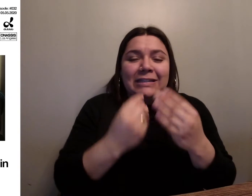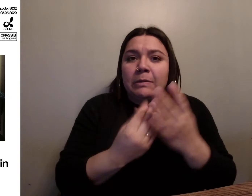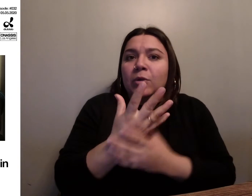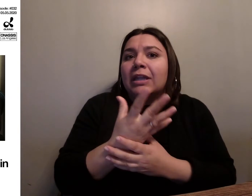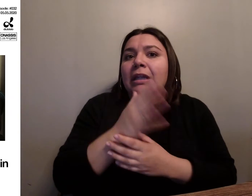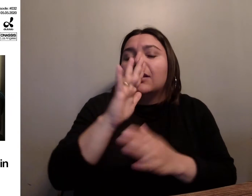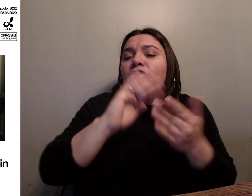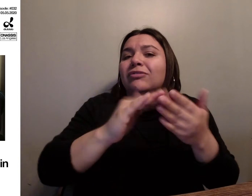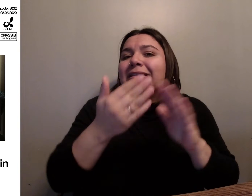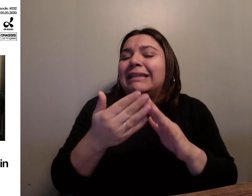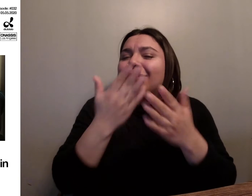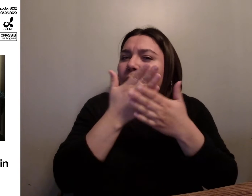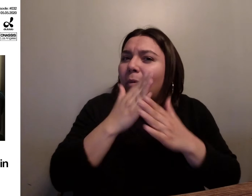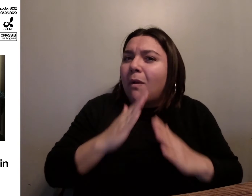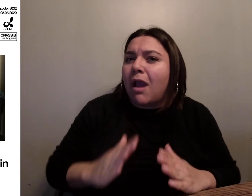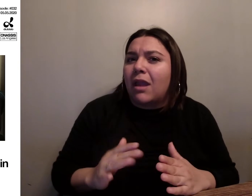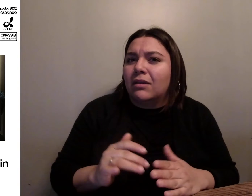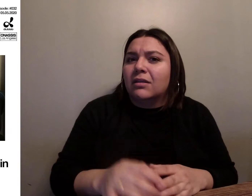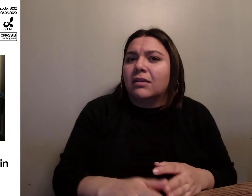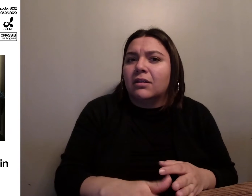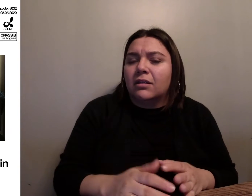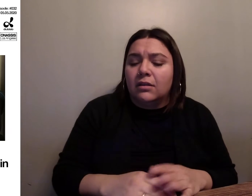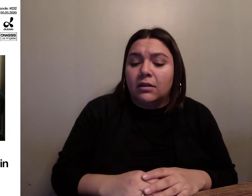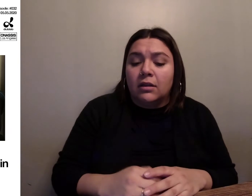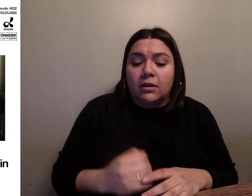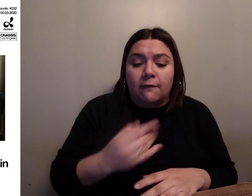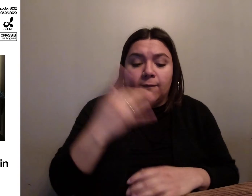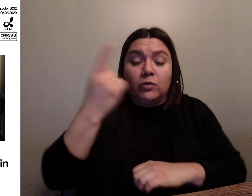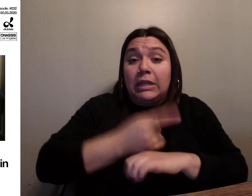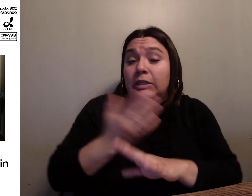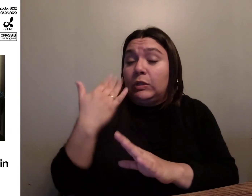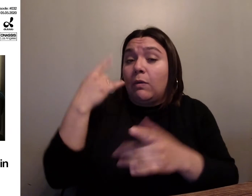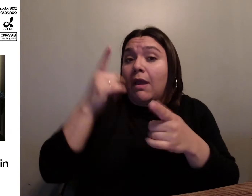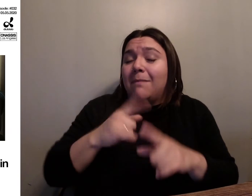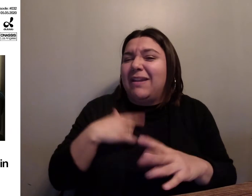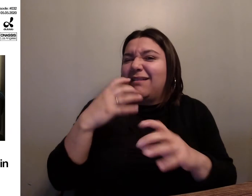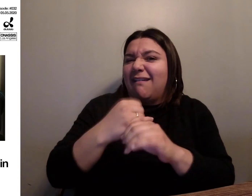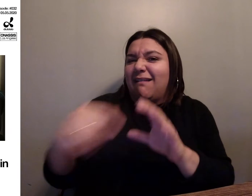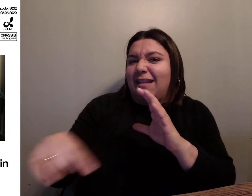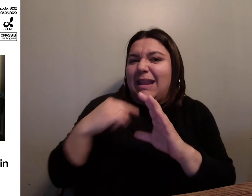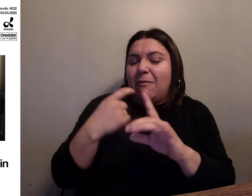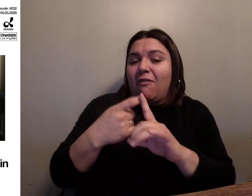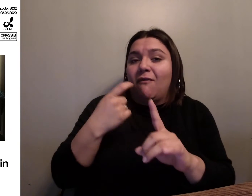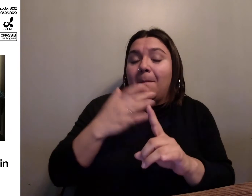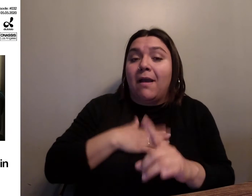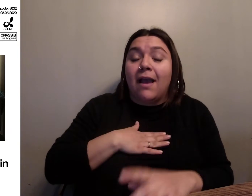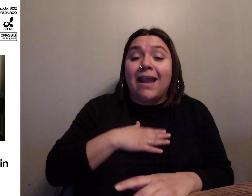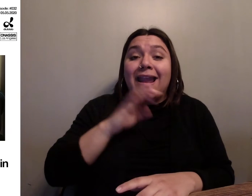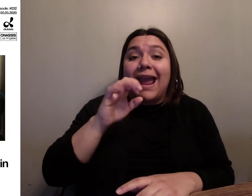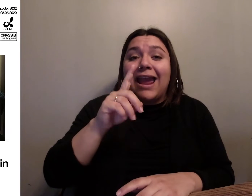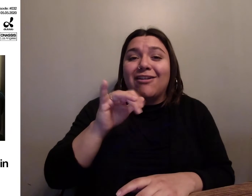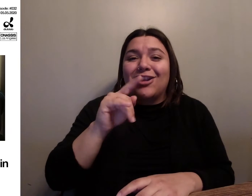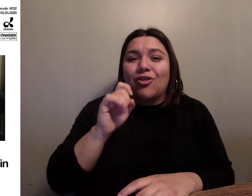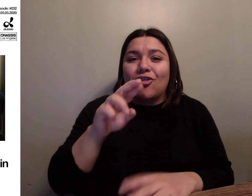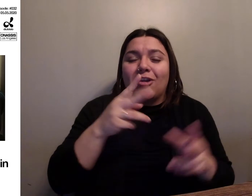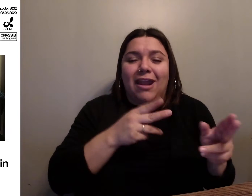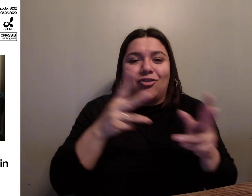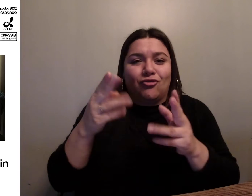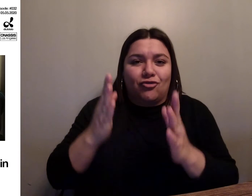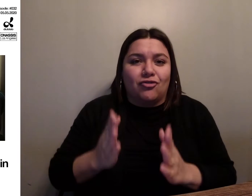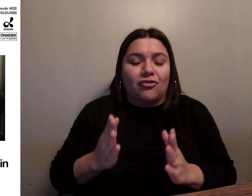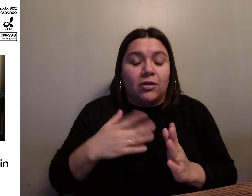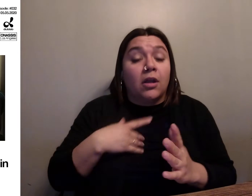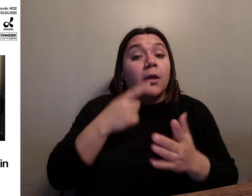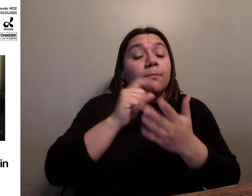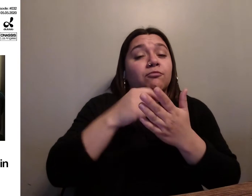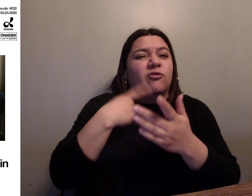got this email from my editor in New York. I'm writing a new book right now, and he's been in lockdown in New